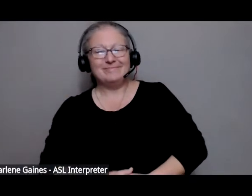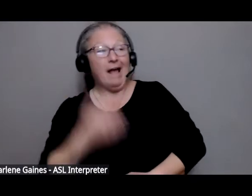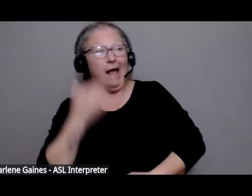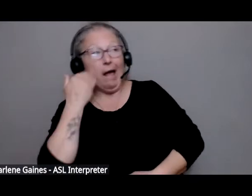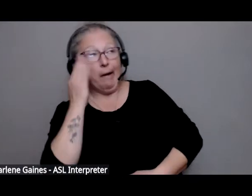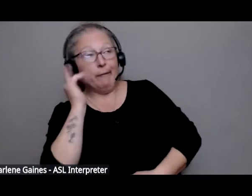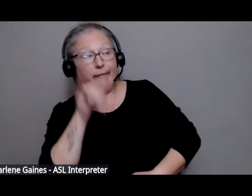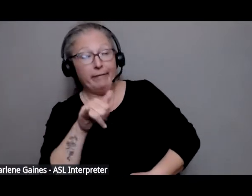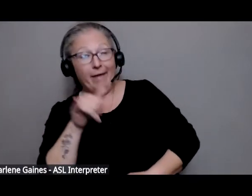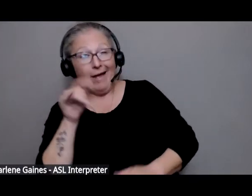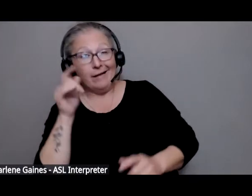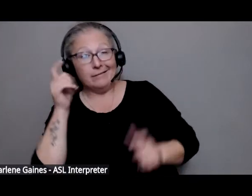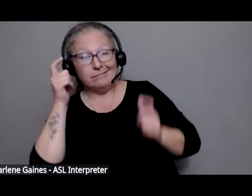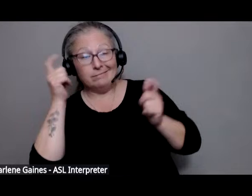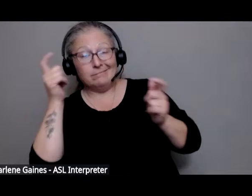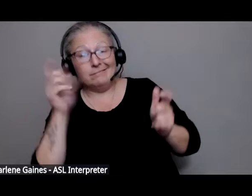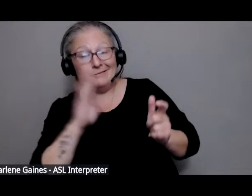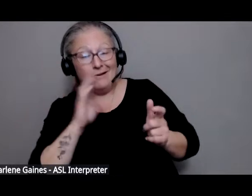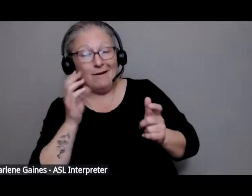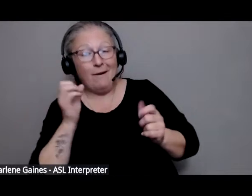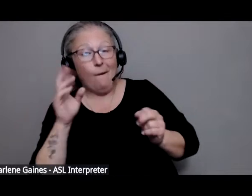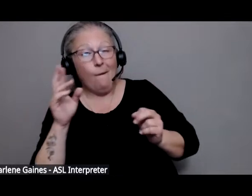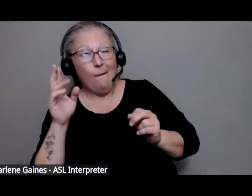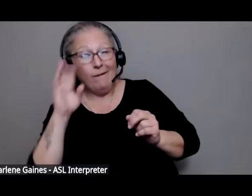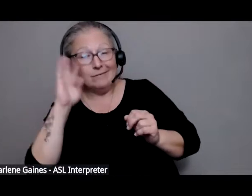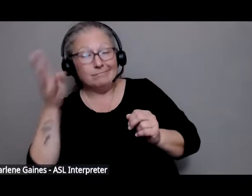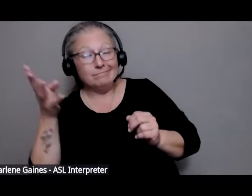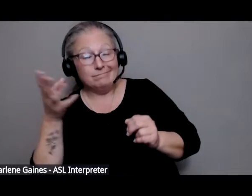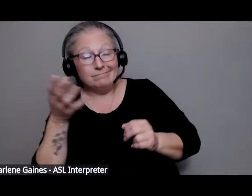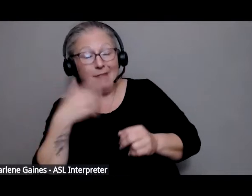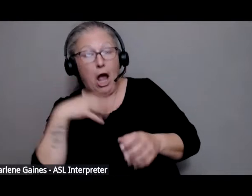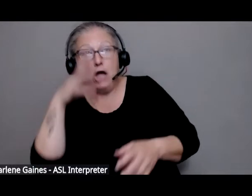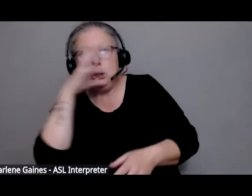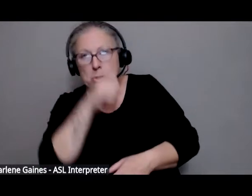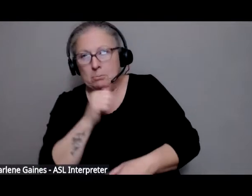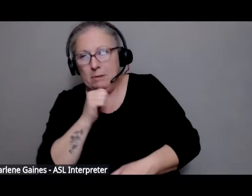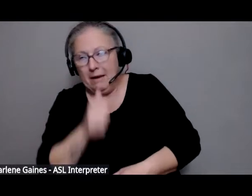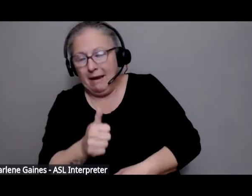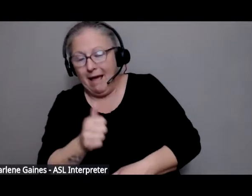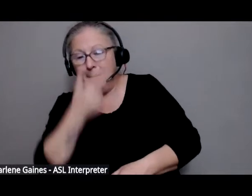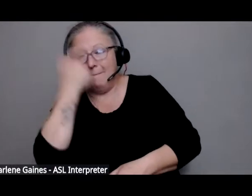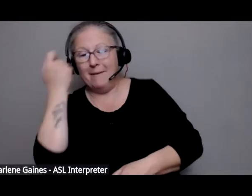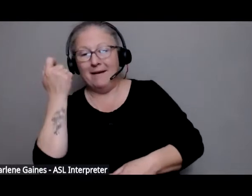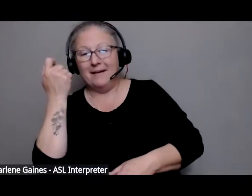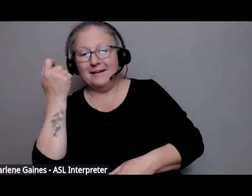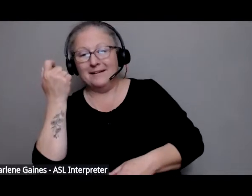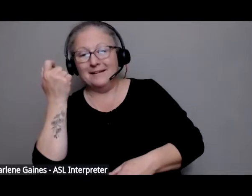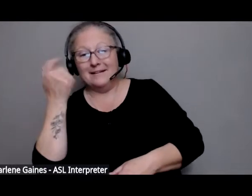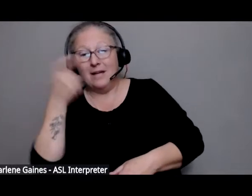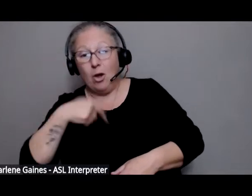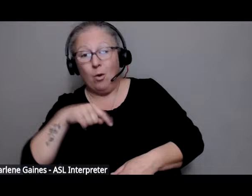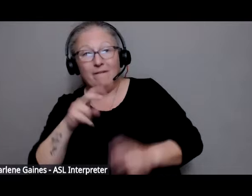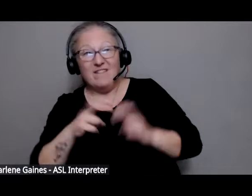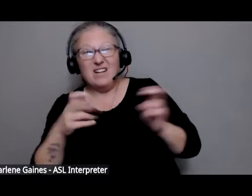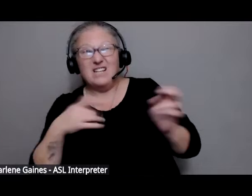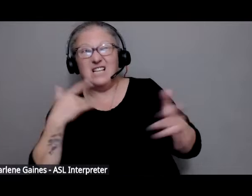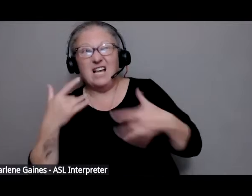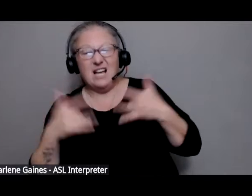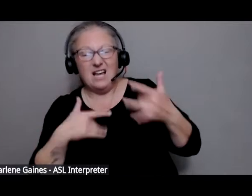was sarcasm or I'm just going to assume it wasn't because we are so excited.